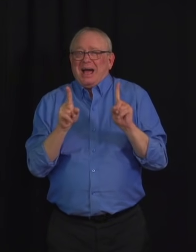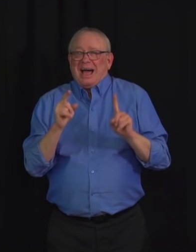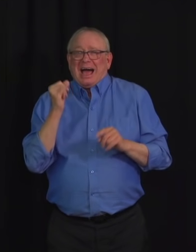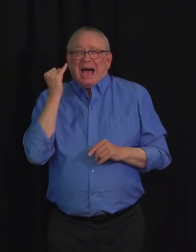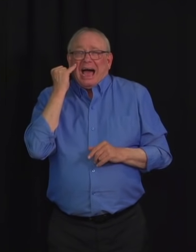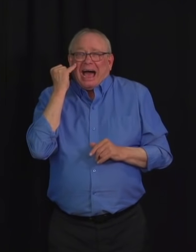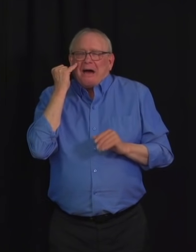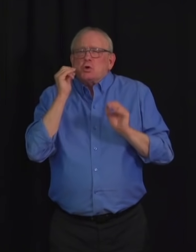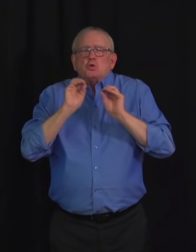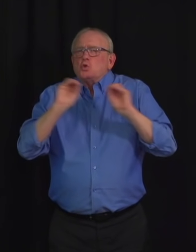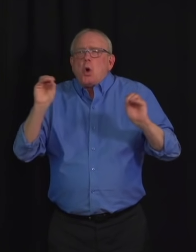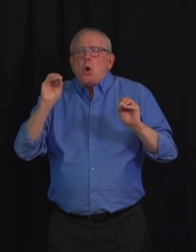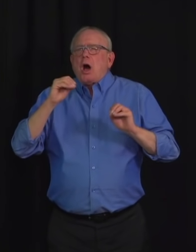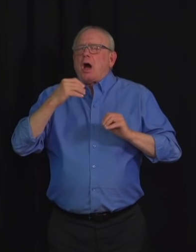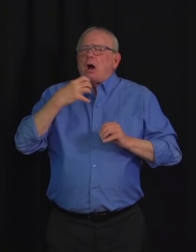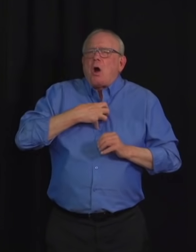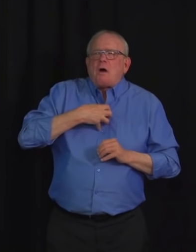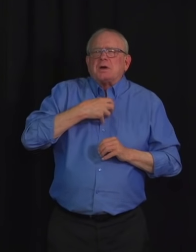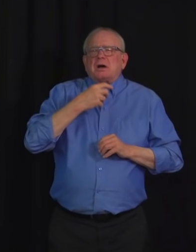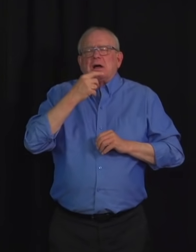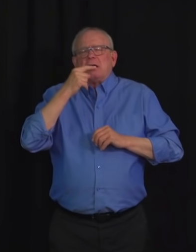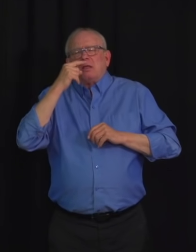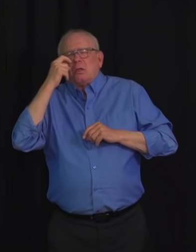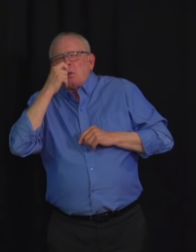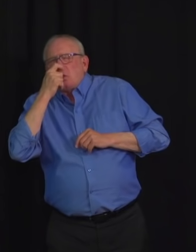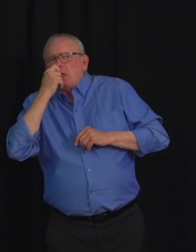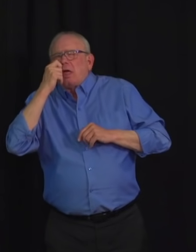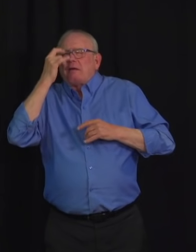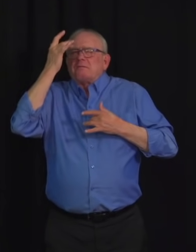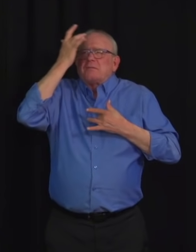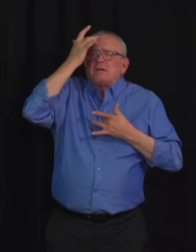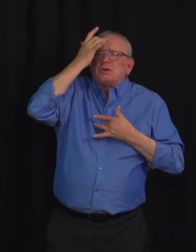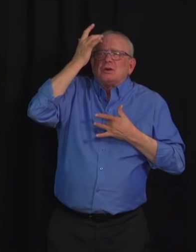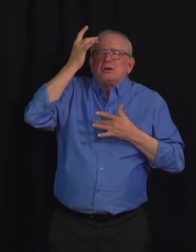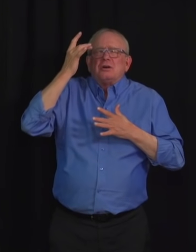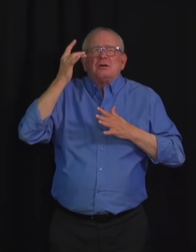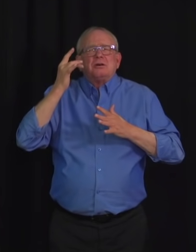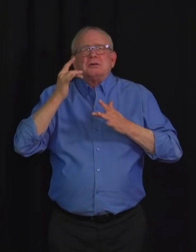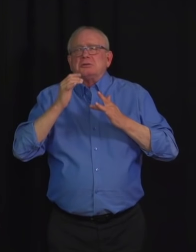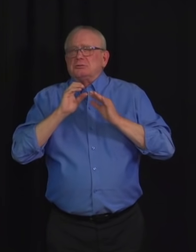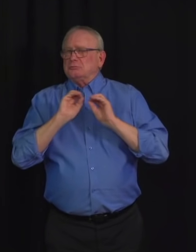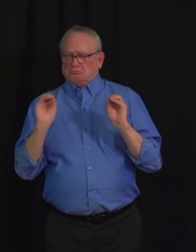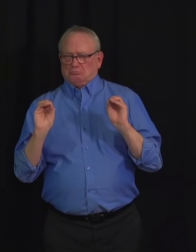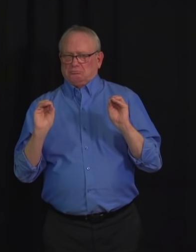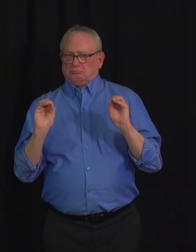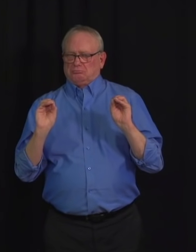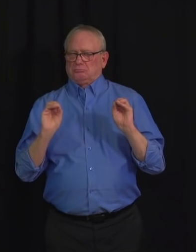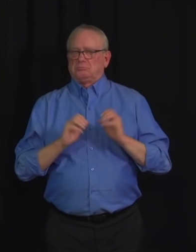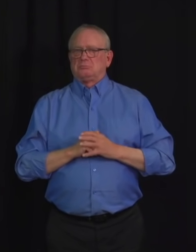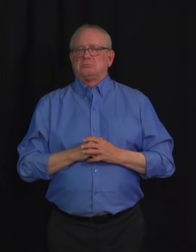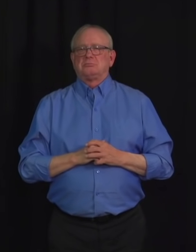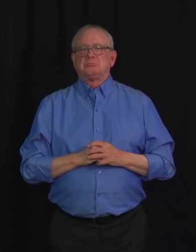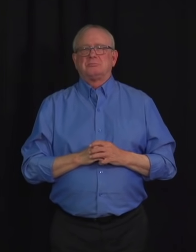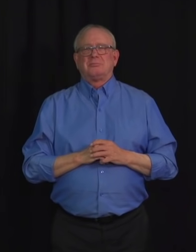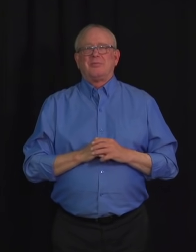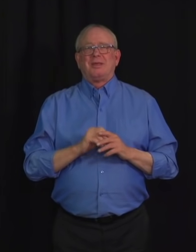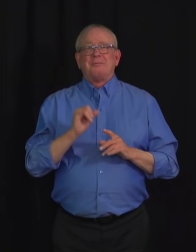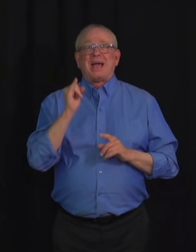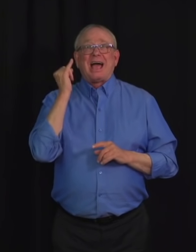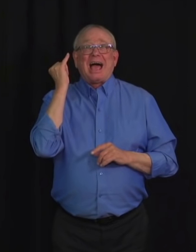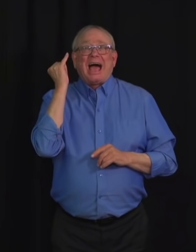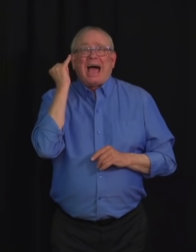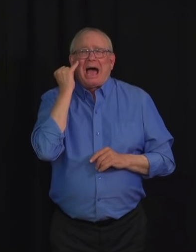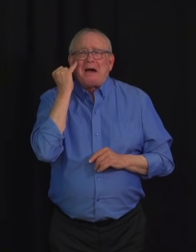any point. To be clear, if a fully vaccinated individual is experiencing any symptoms, even minor